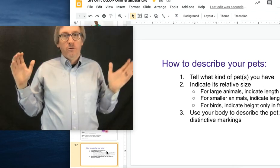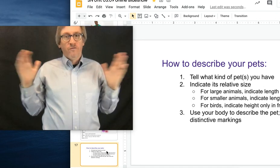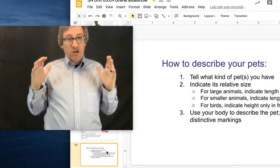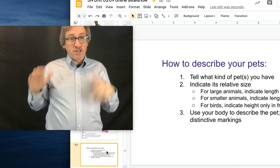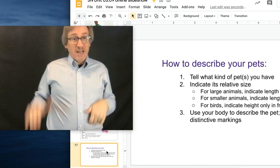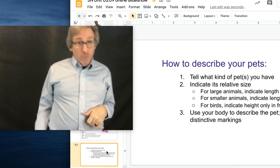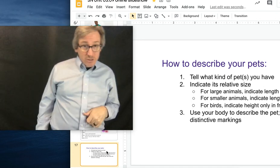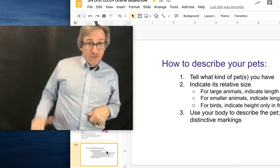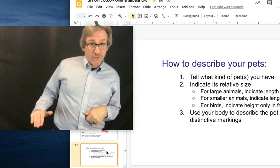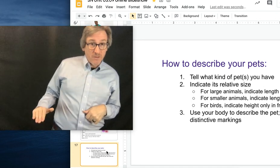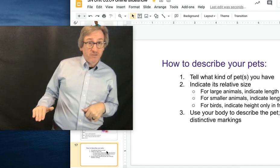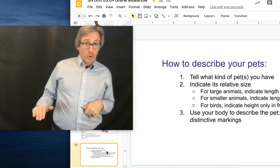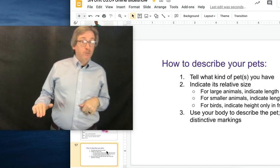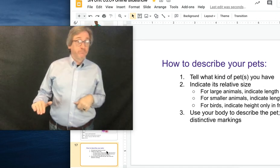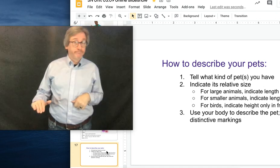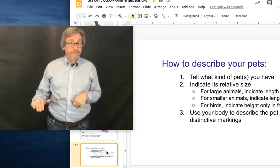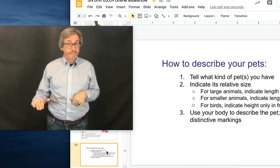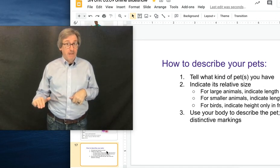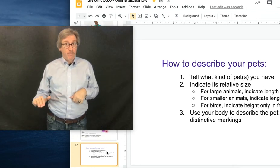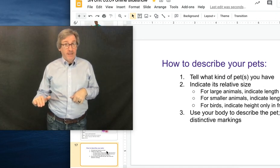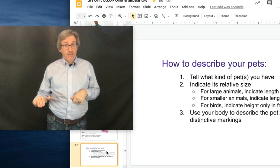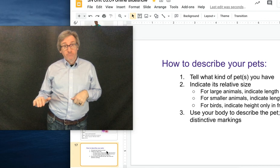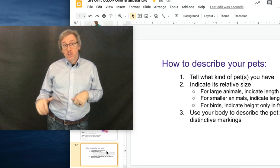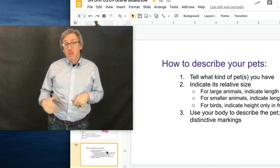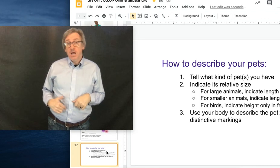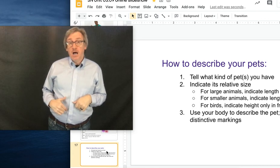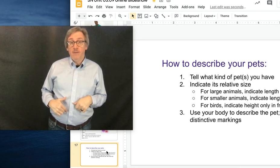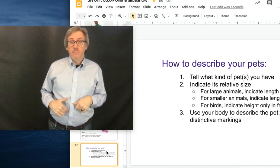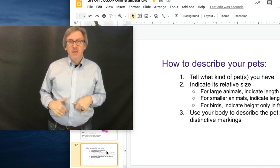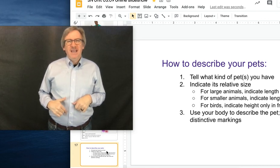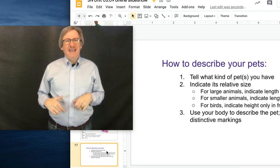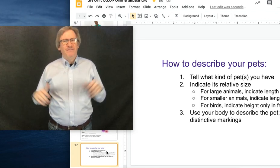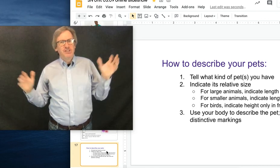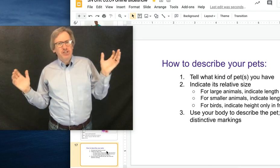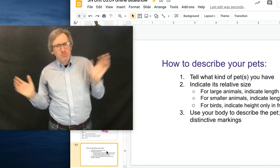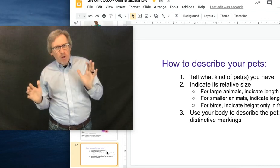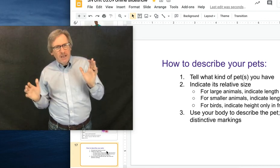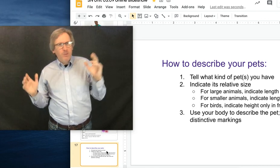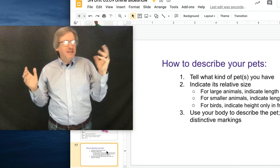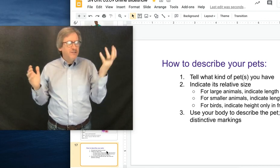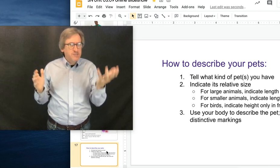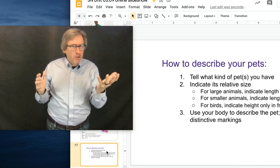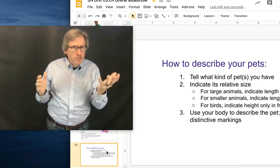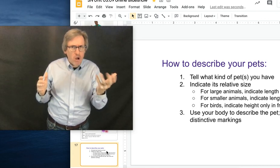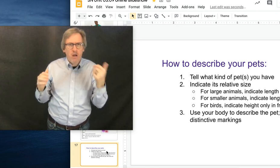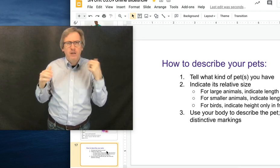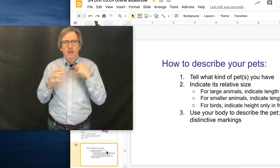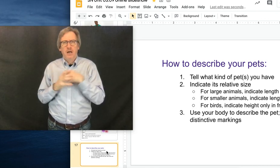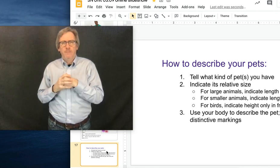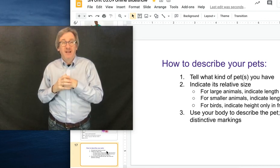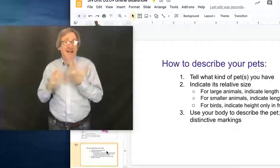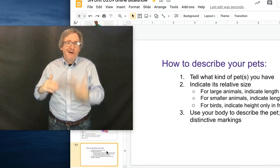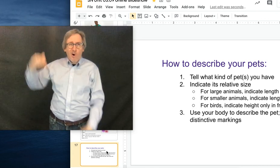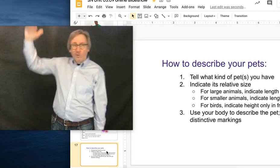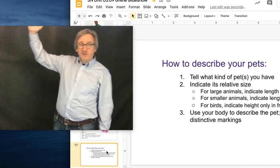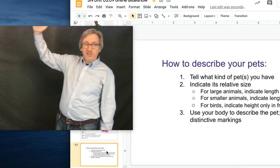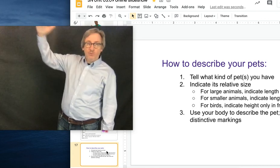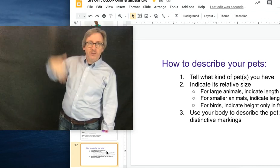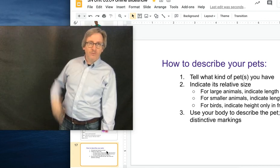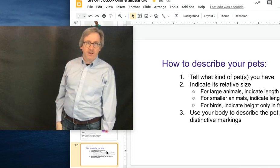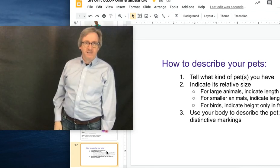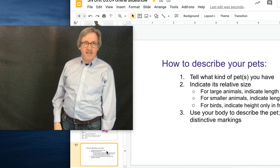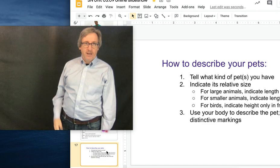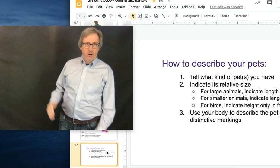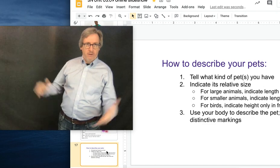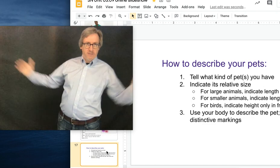So for large animals, from the floor, how big? Um, if it's a small animal, even a small dog, like a horse, you